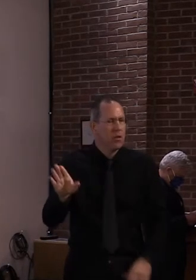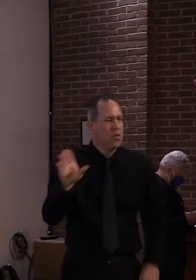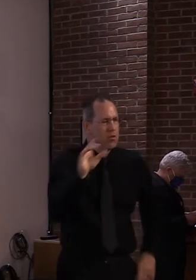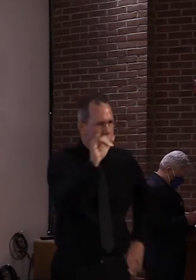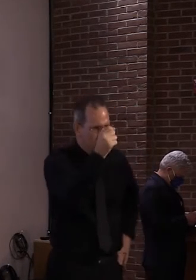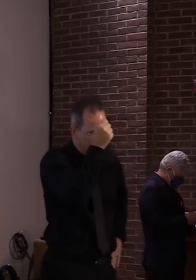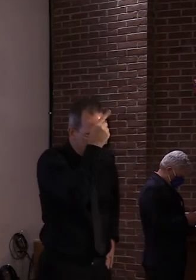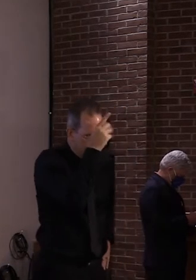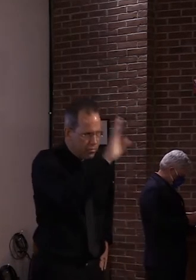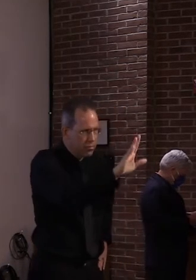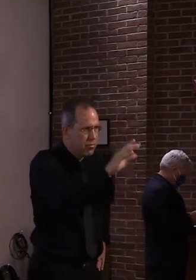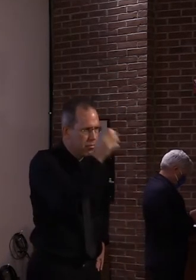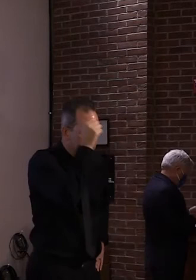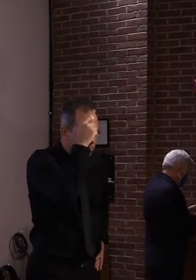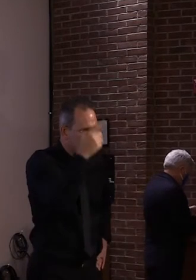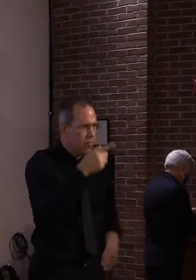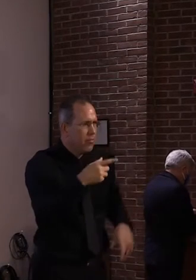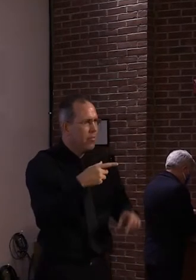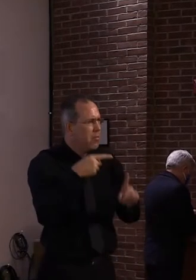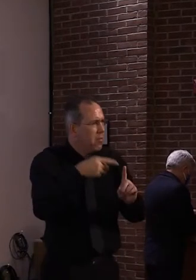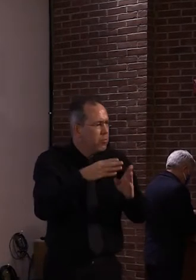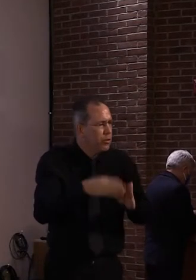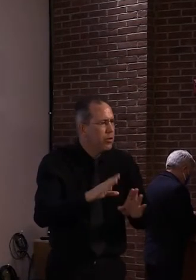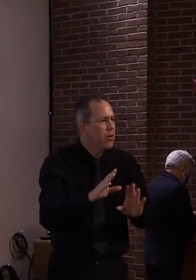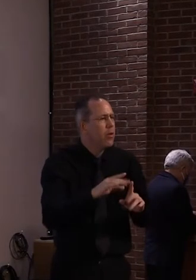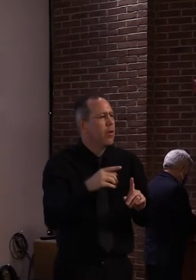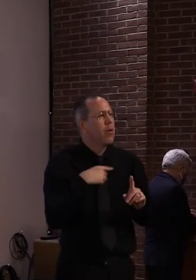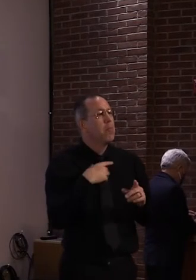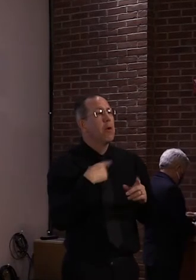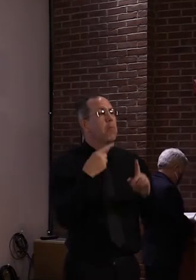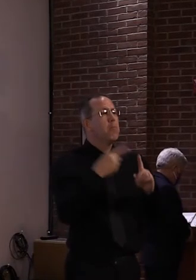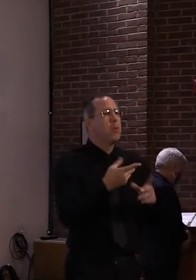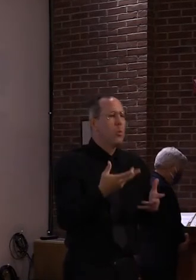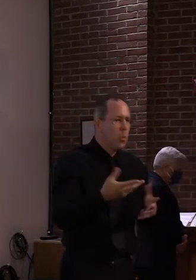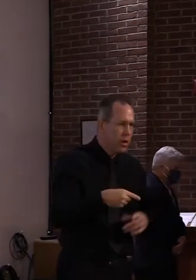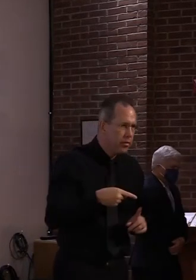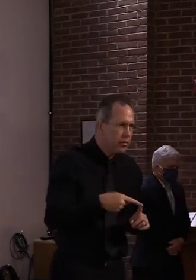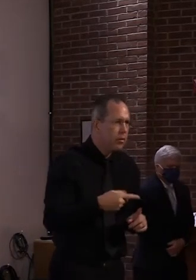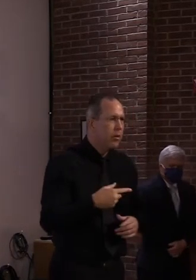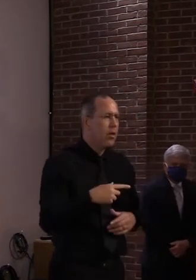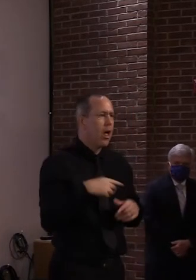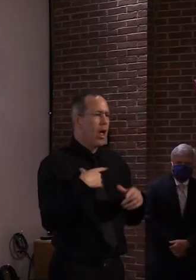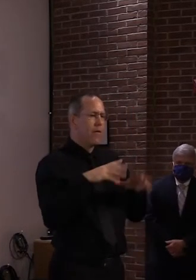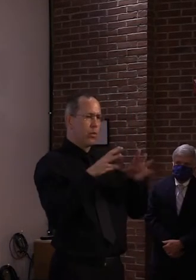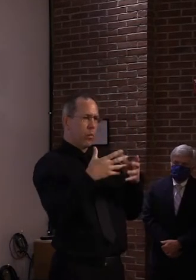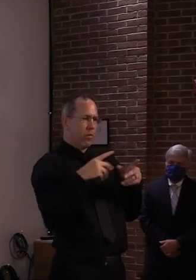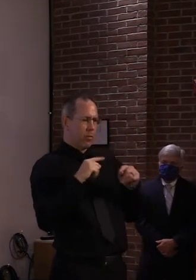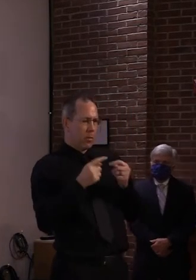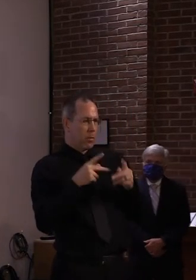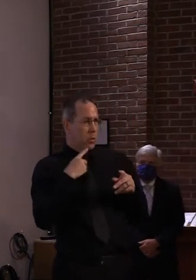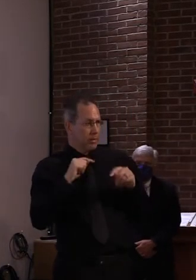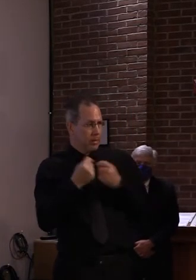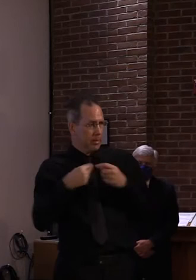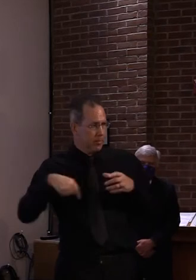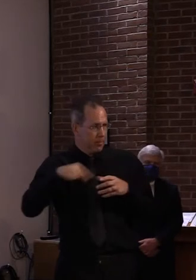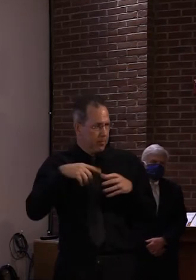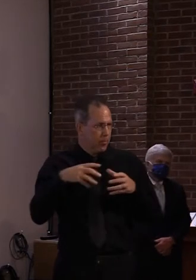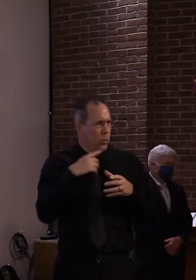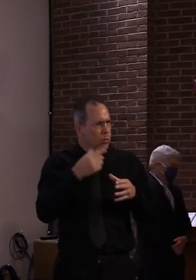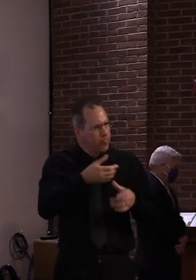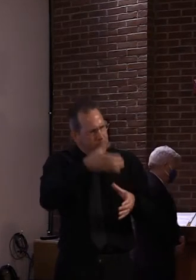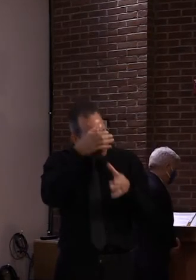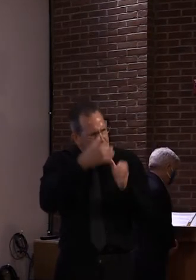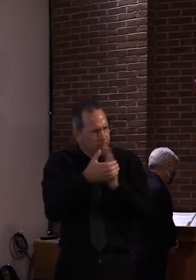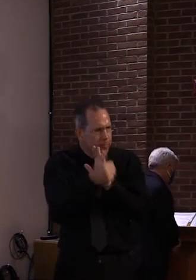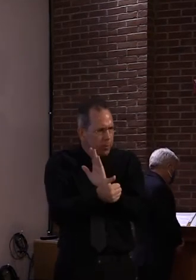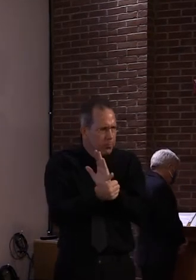a statistician. I was referring to the fact that we have a health surveillance arm that has epidemiologists and statisticians as